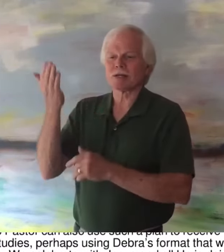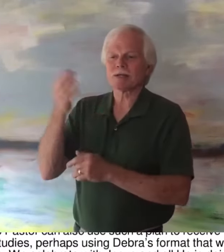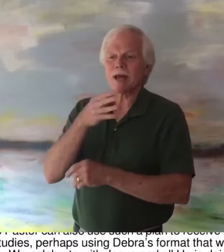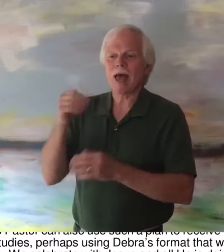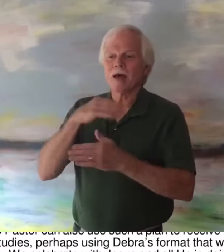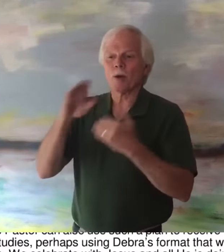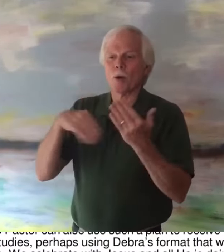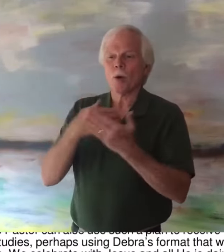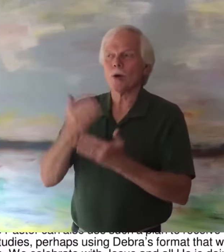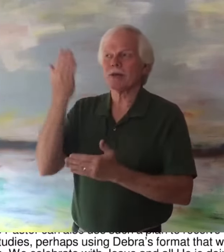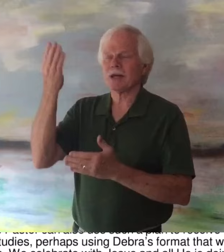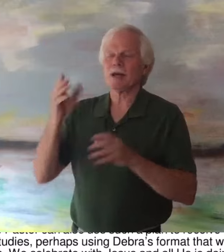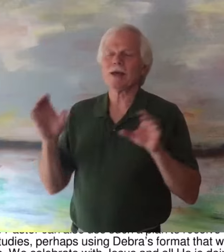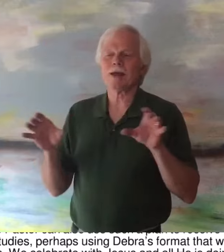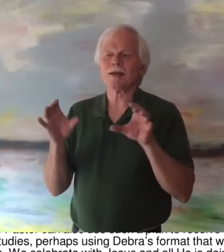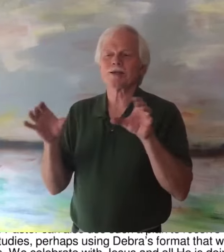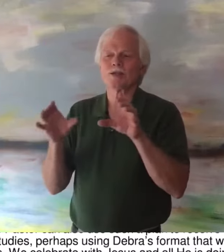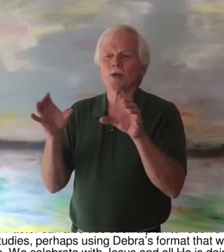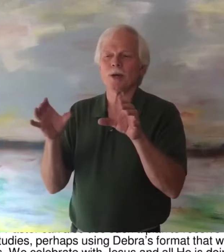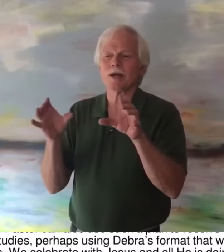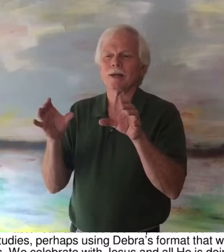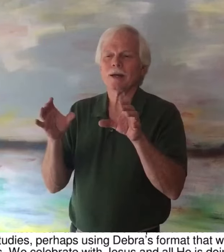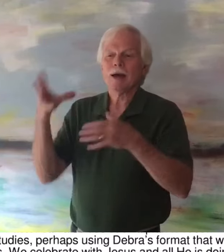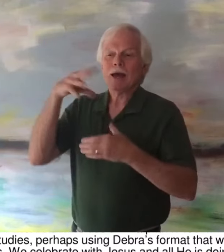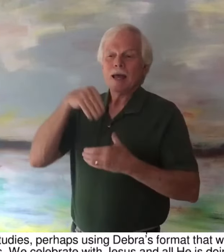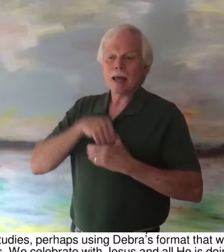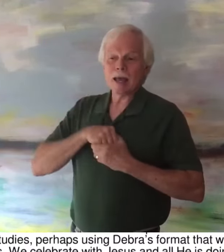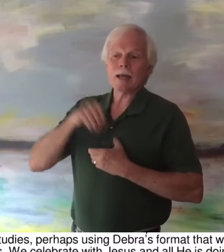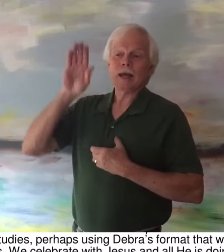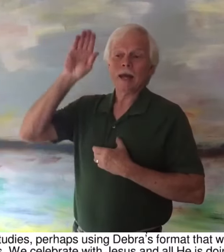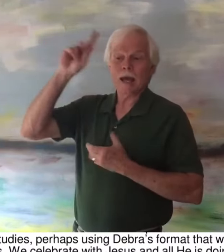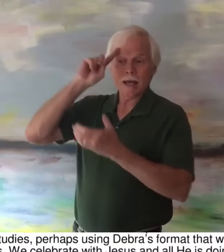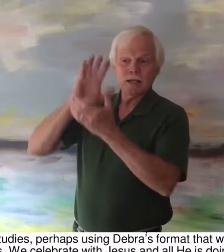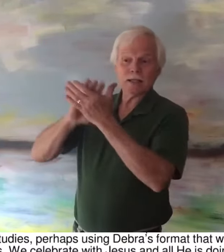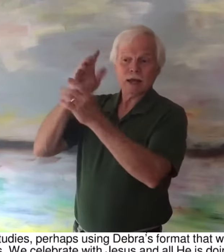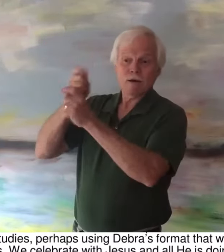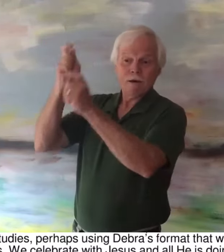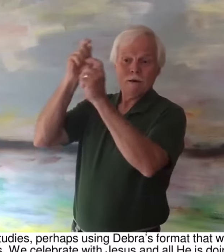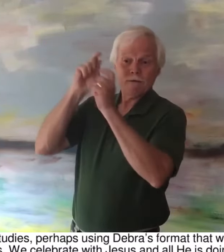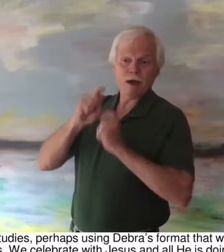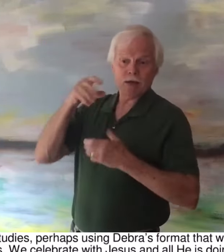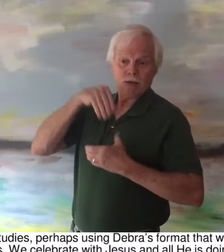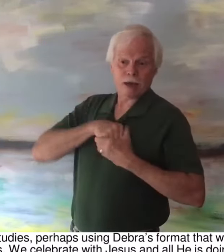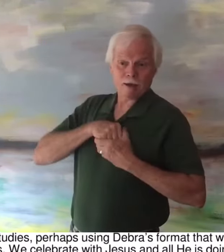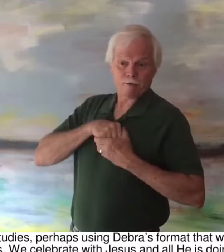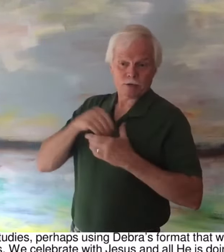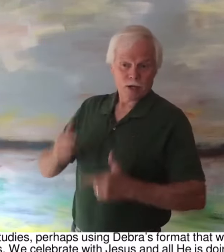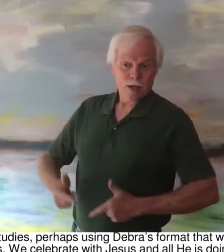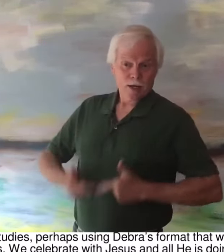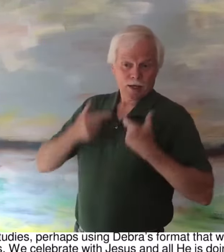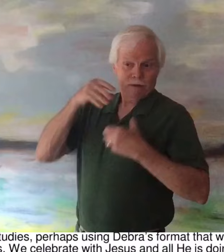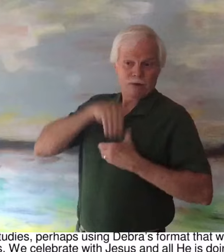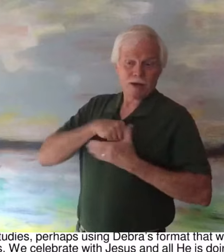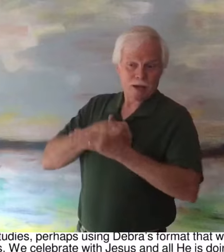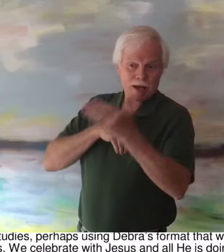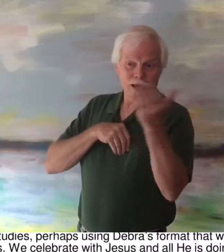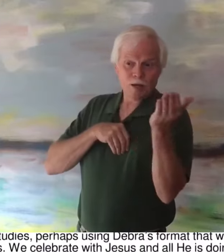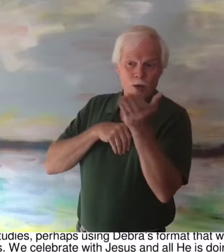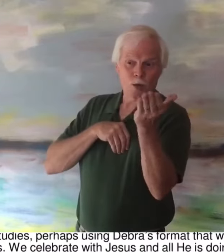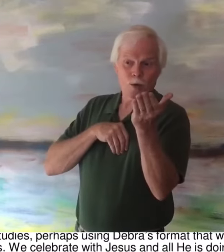and all that he is doing in his faith gift living in you